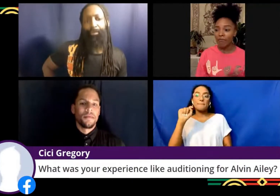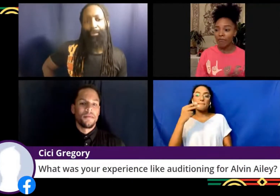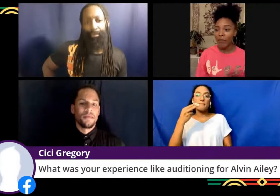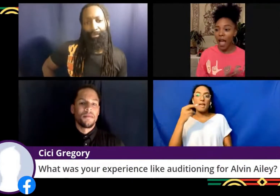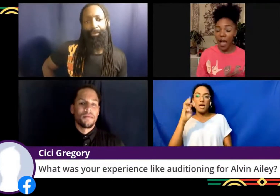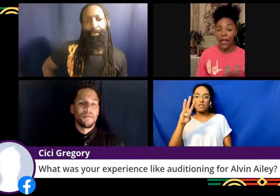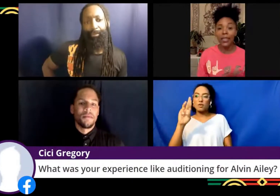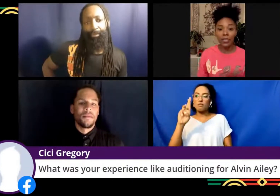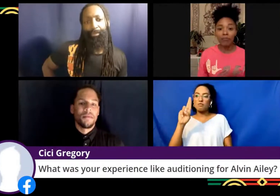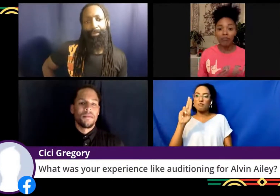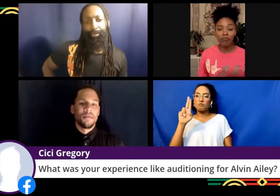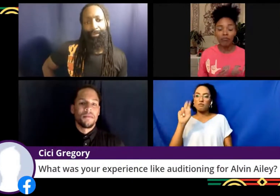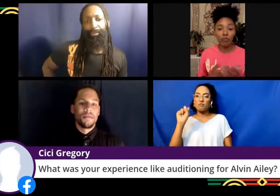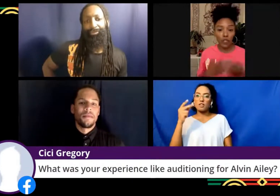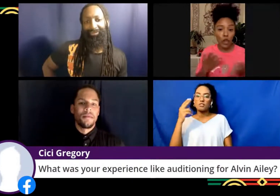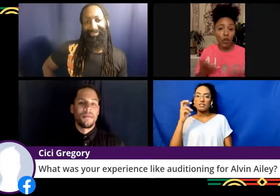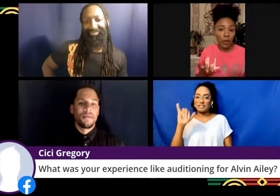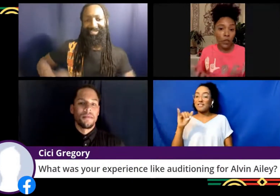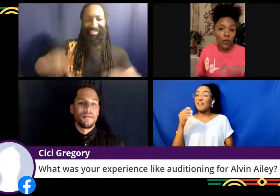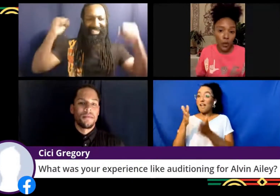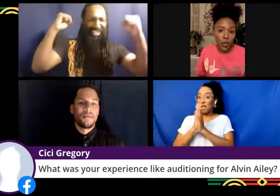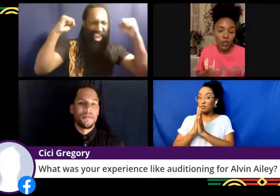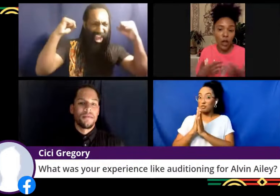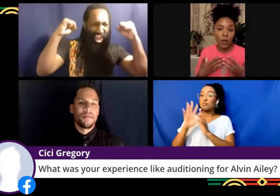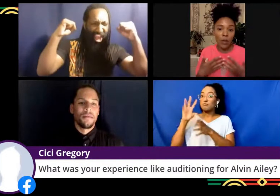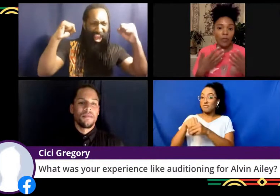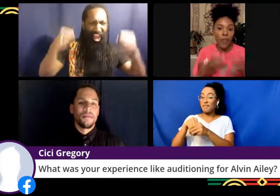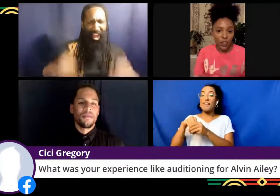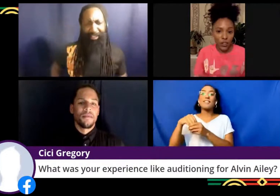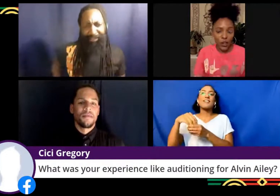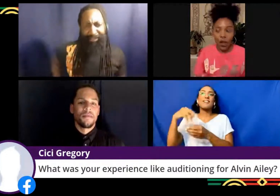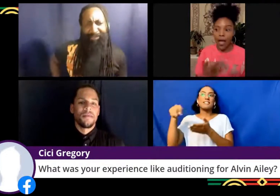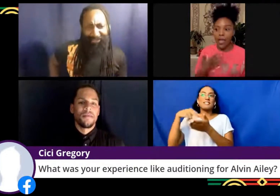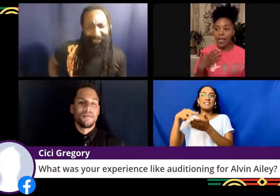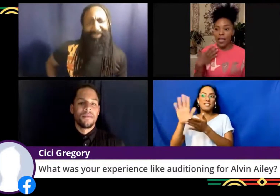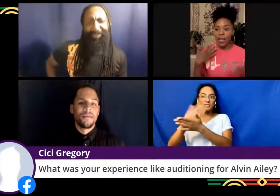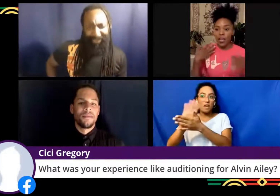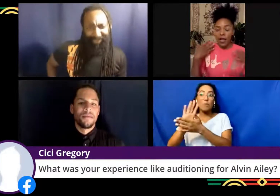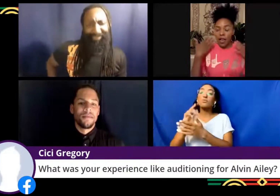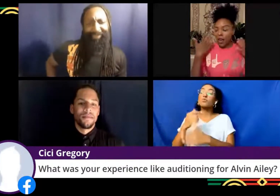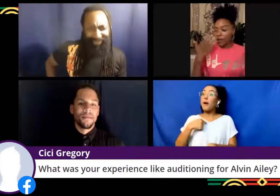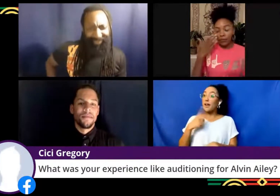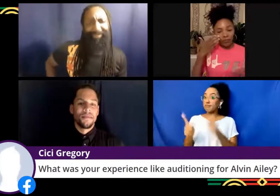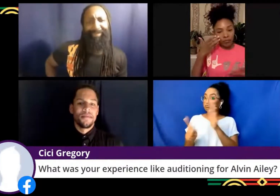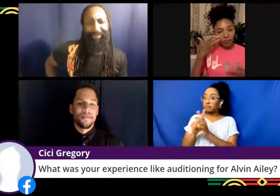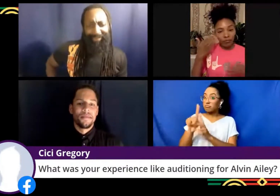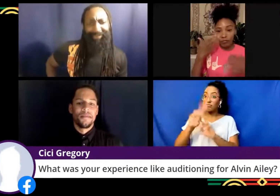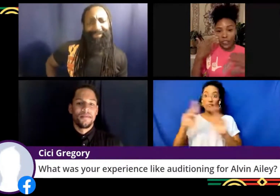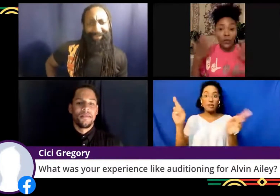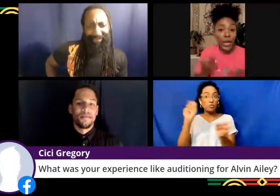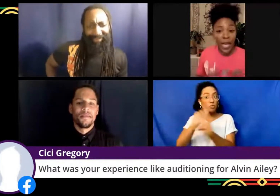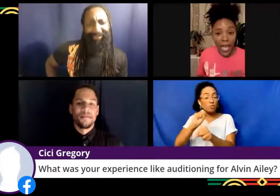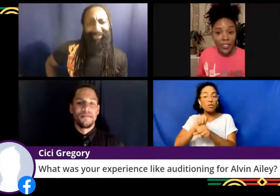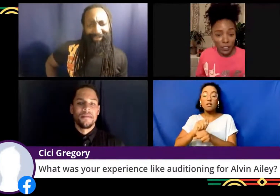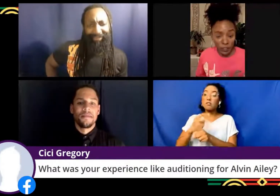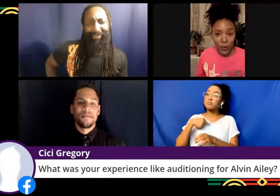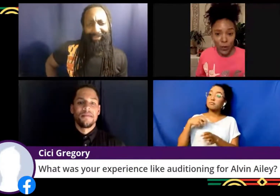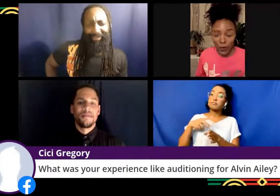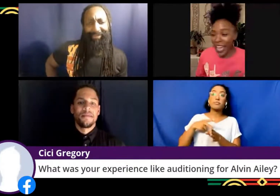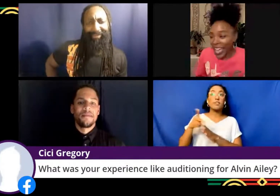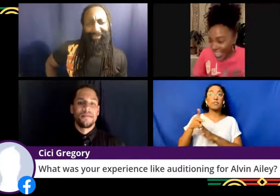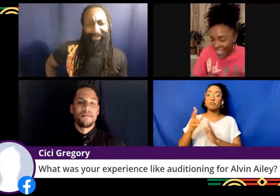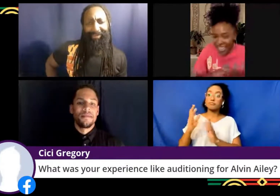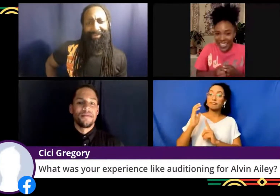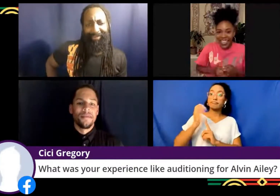and I showed up to work. I was professional. I did what I had to